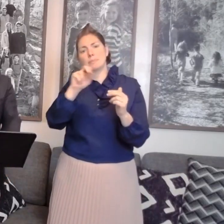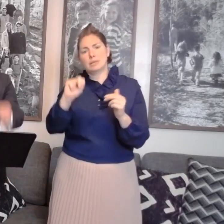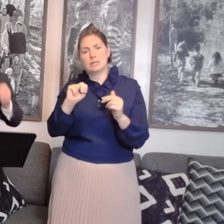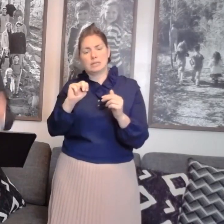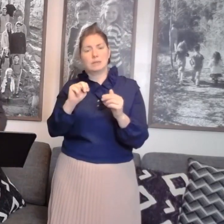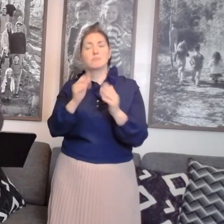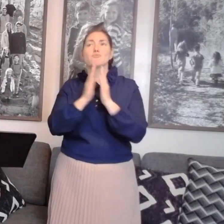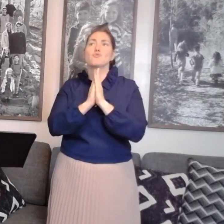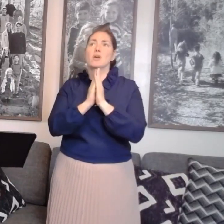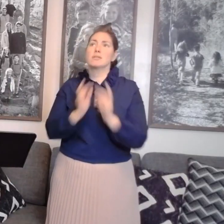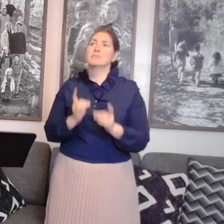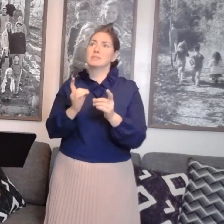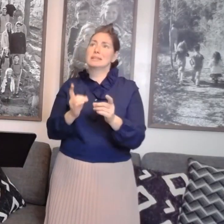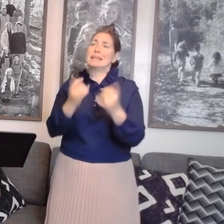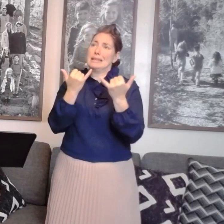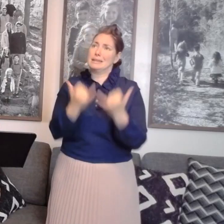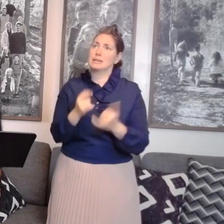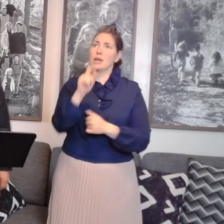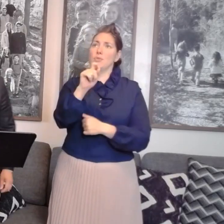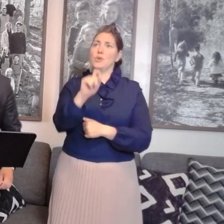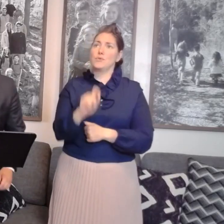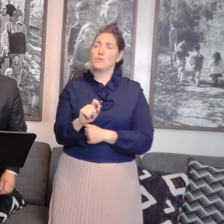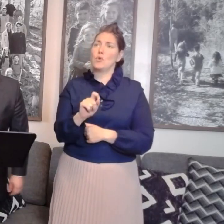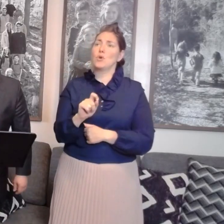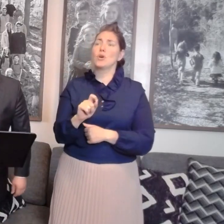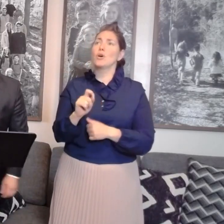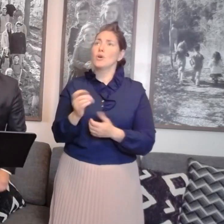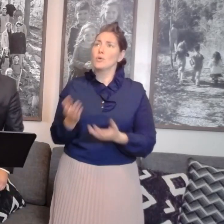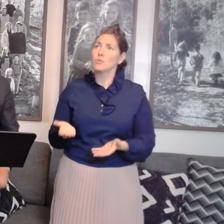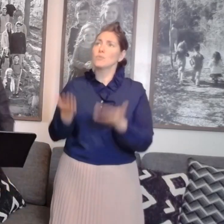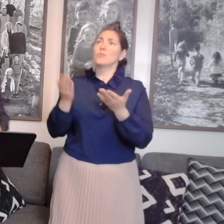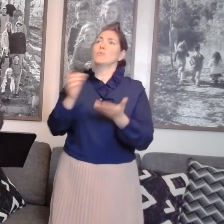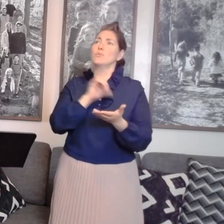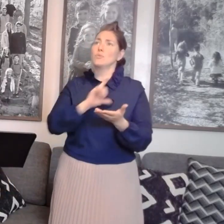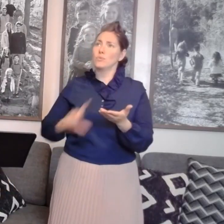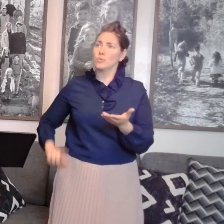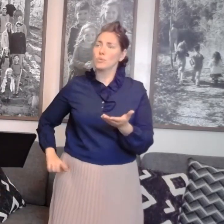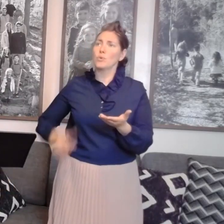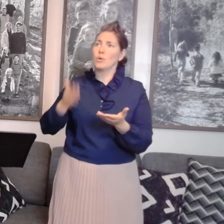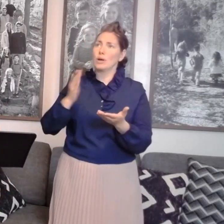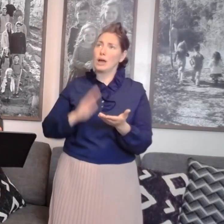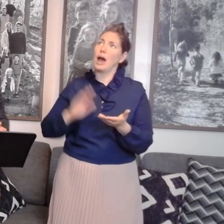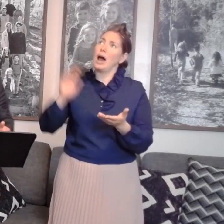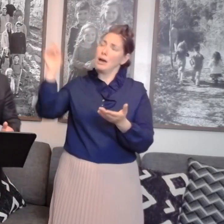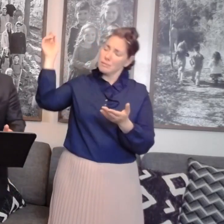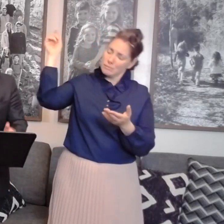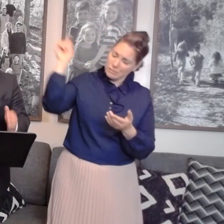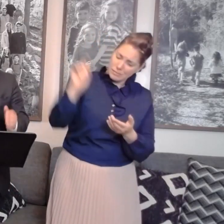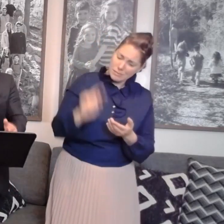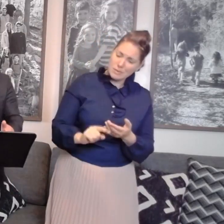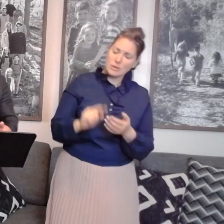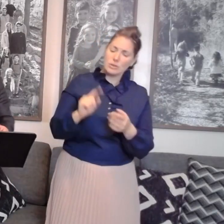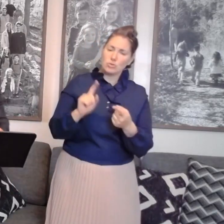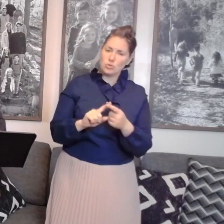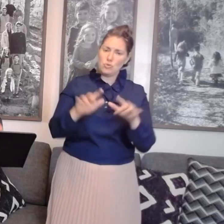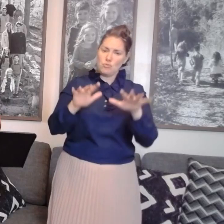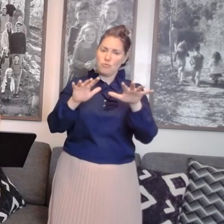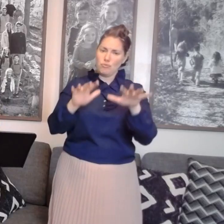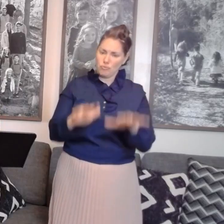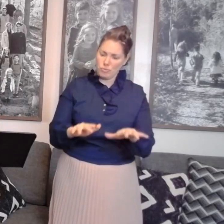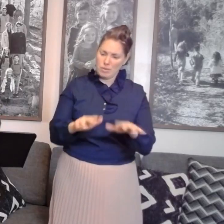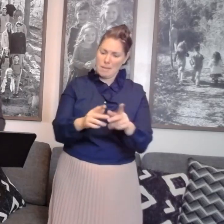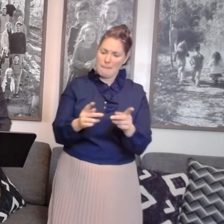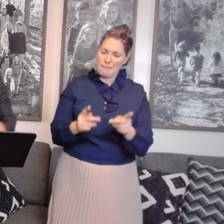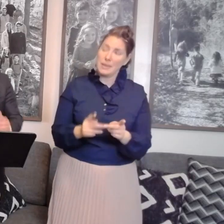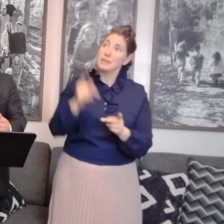prayer. Now therefore, arise, O Lord God, into thy resting place, thou and